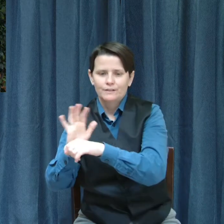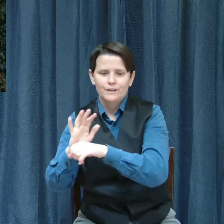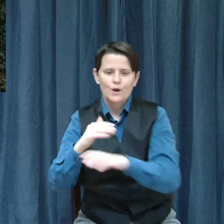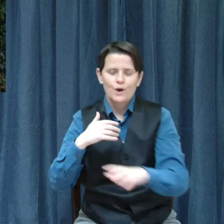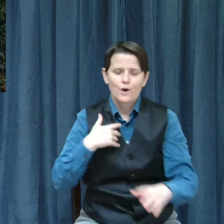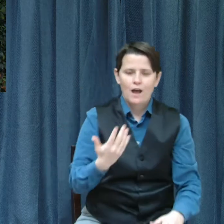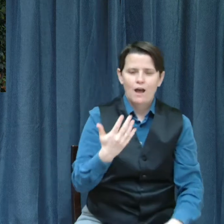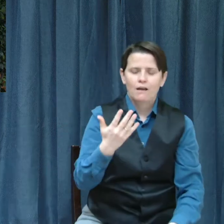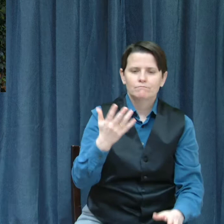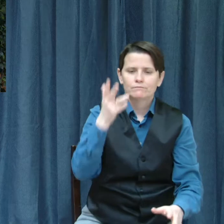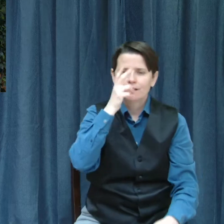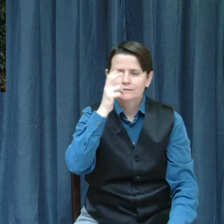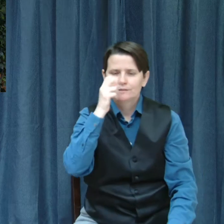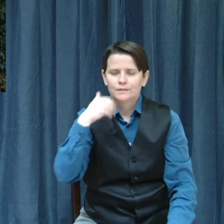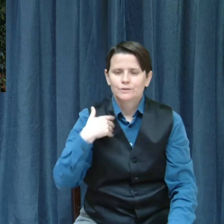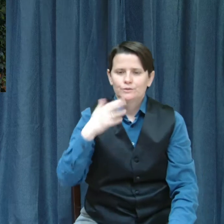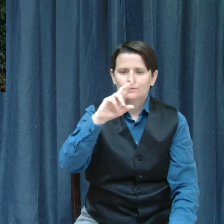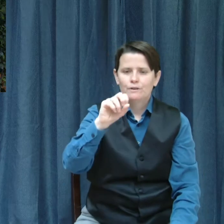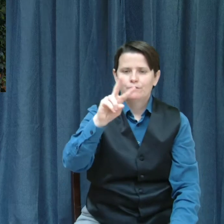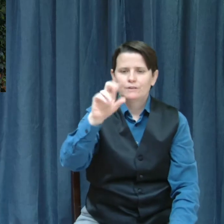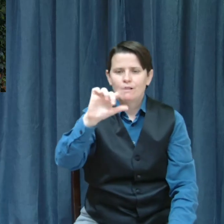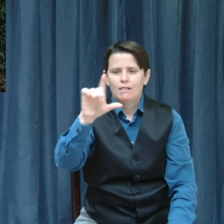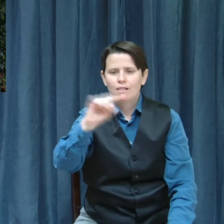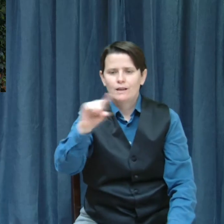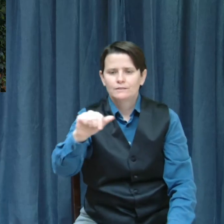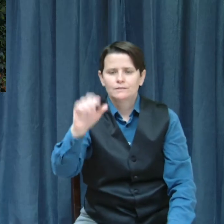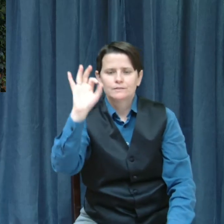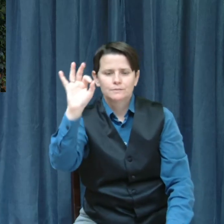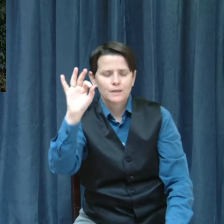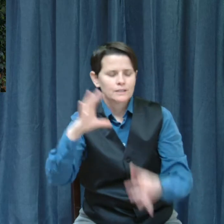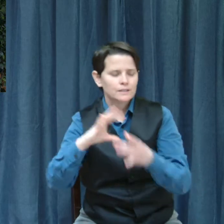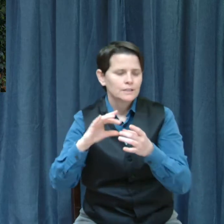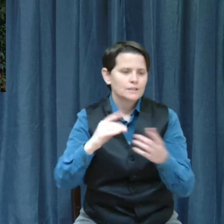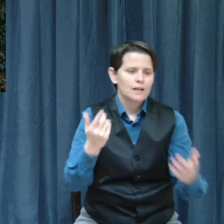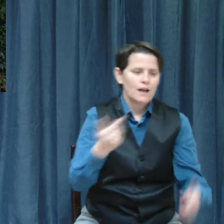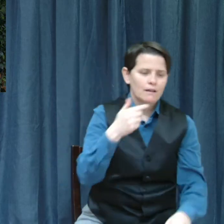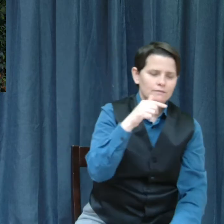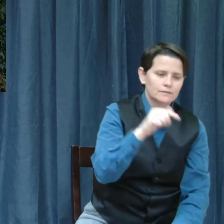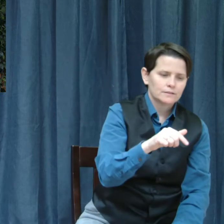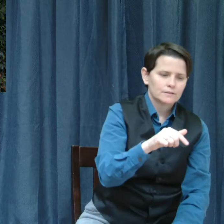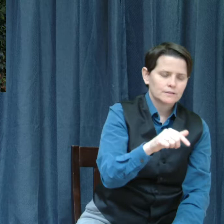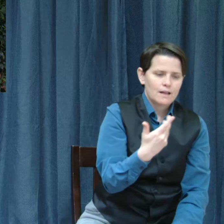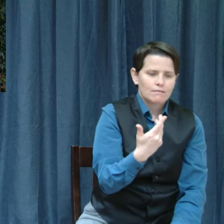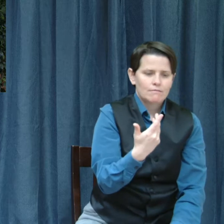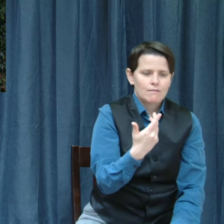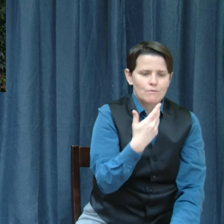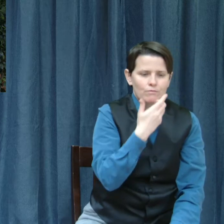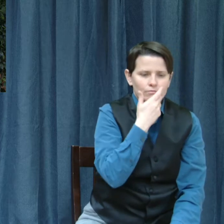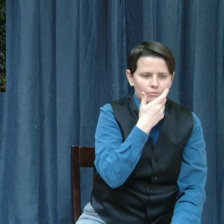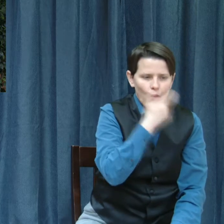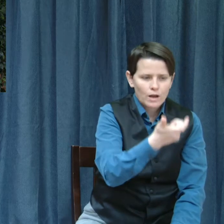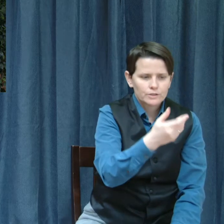was one reoccurring theme that popped into my mind, and it was this little song that I learned when we were in